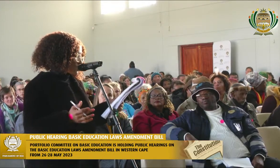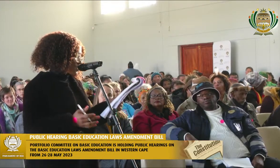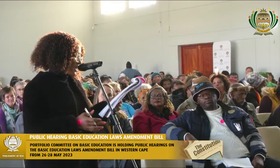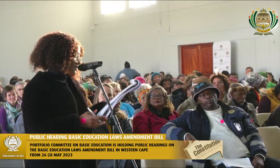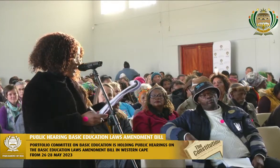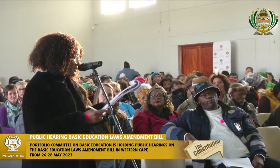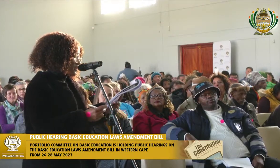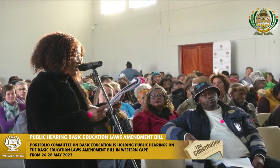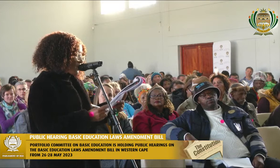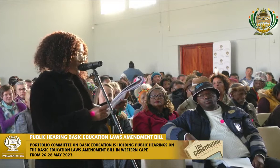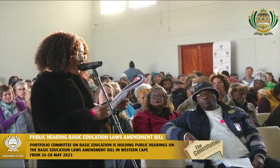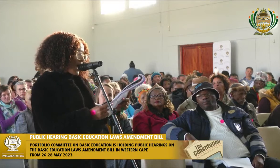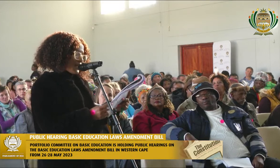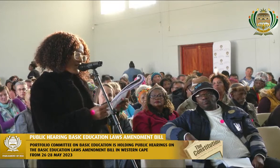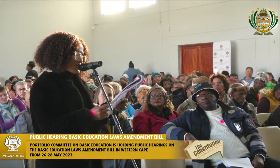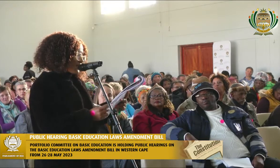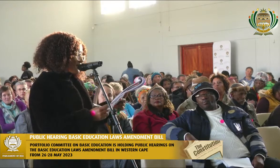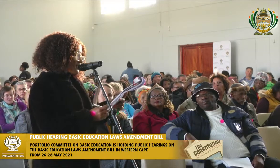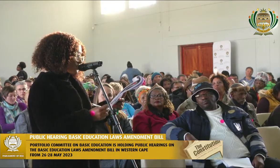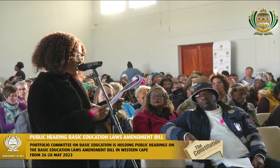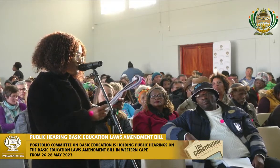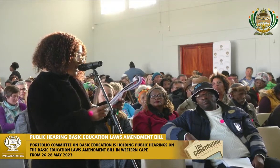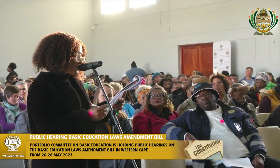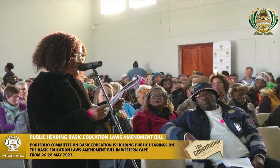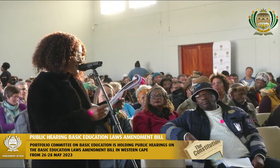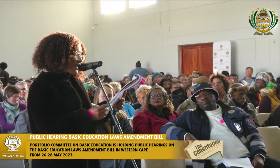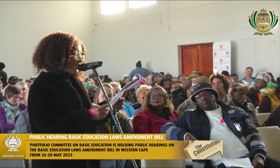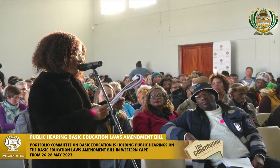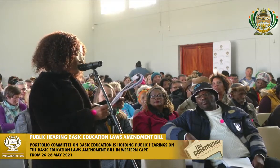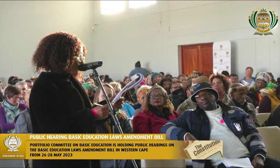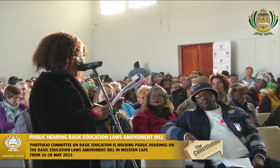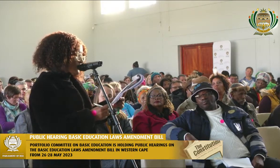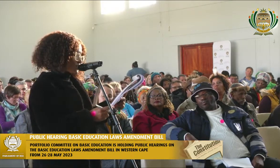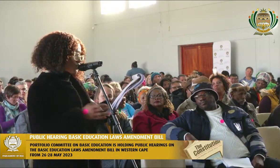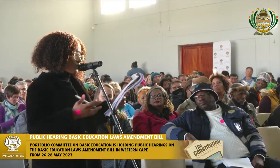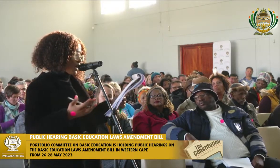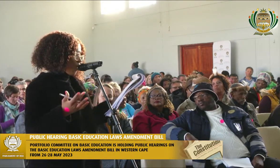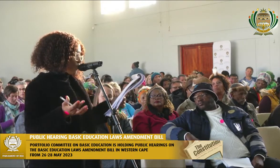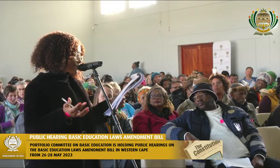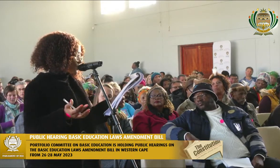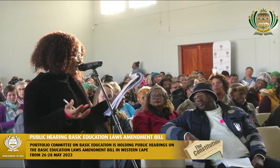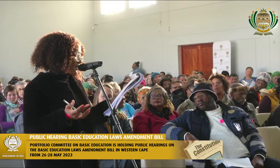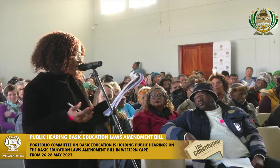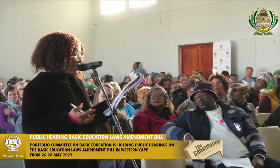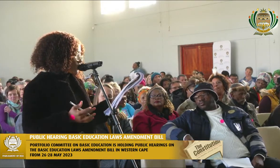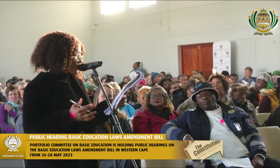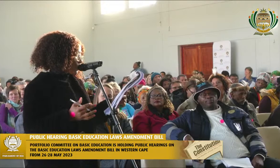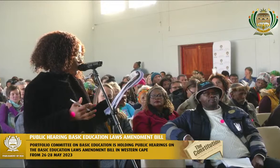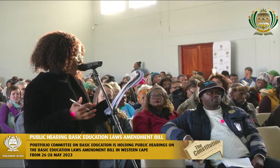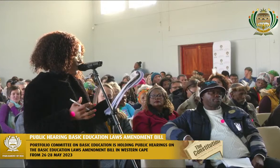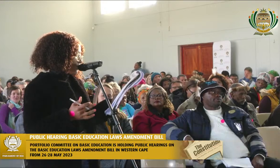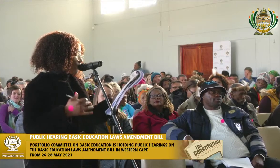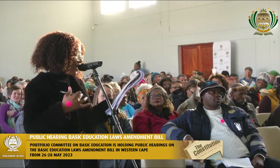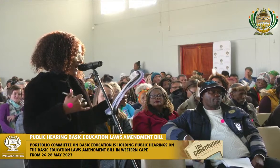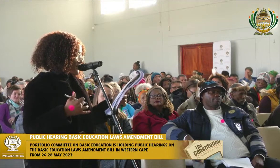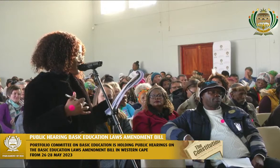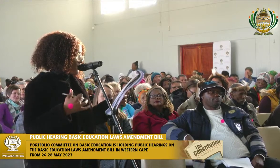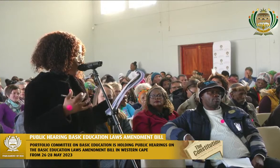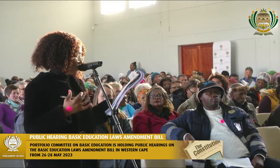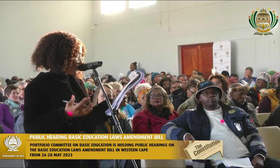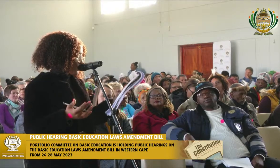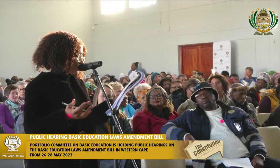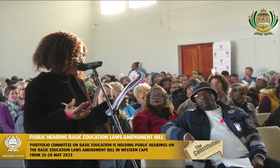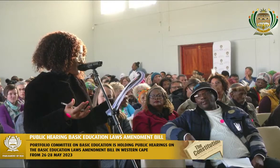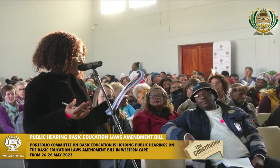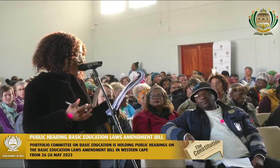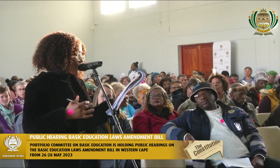really appreciate that. I understand that rich parents can afford homeschooling. So for us, the